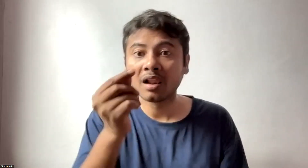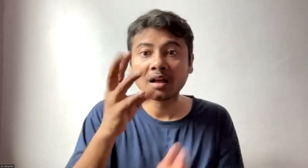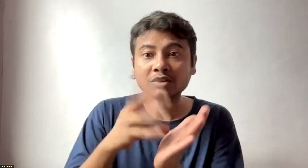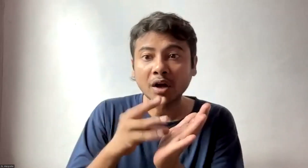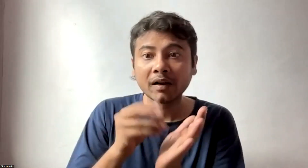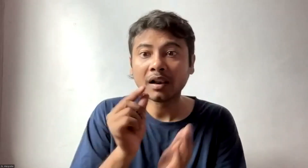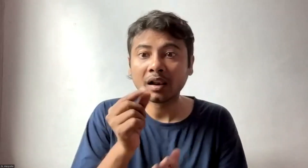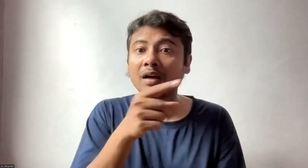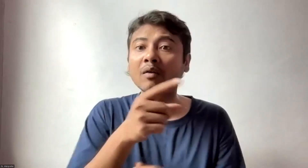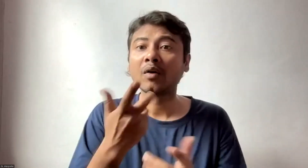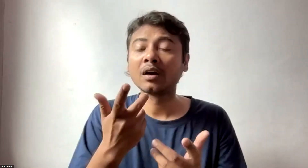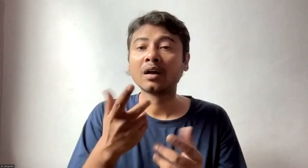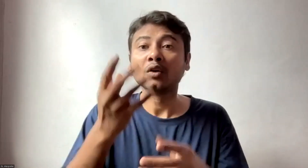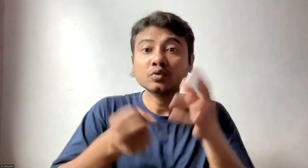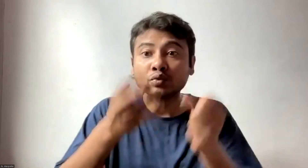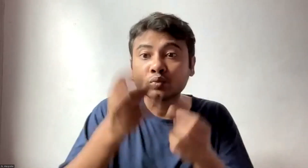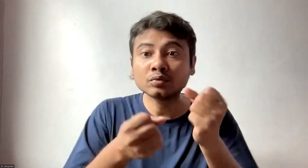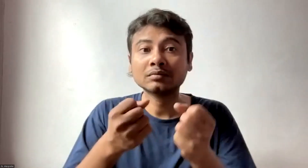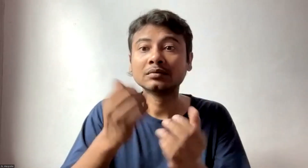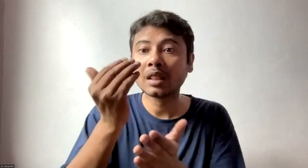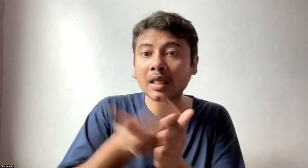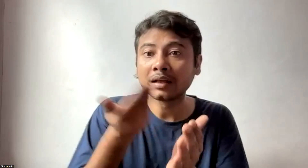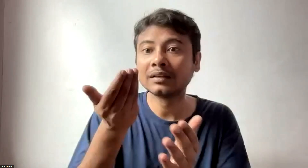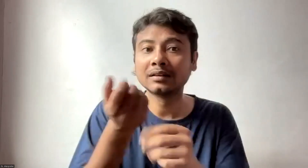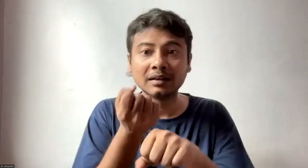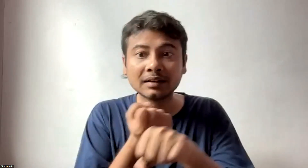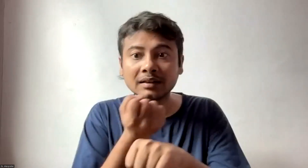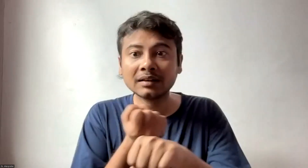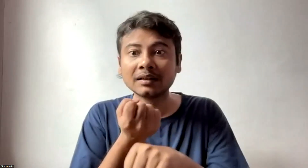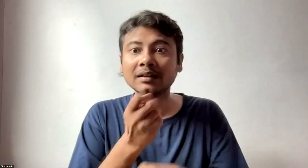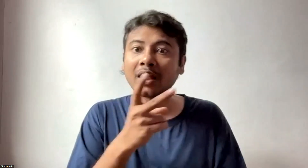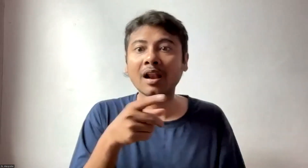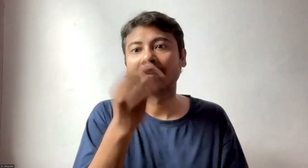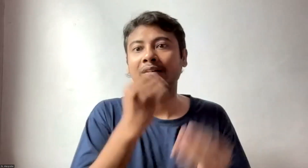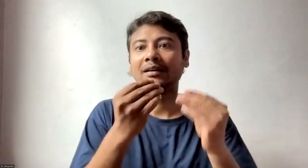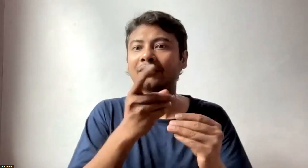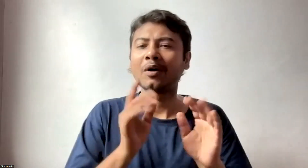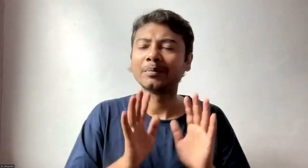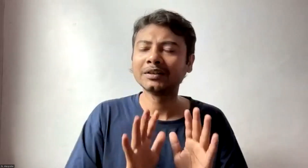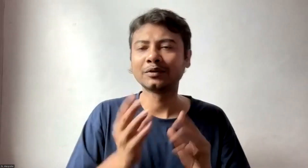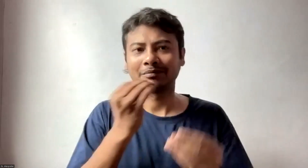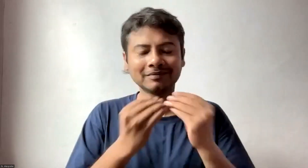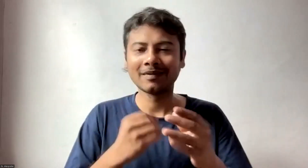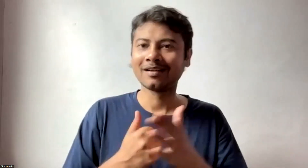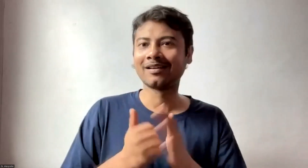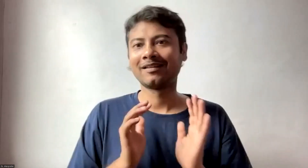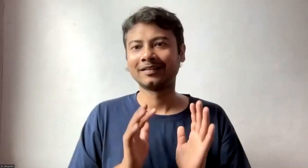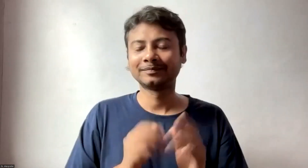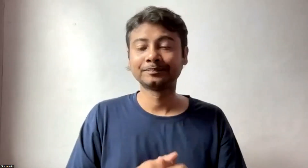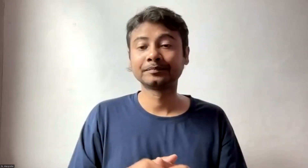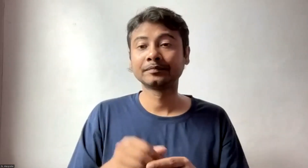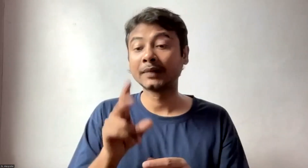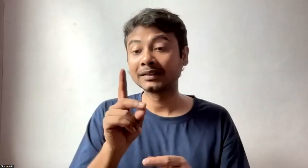products. Moving on to modern passion, second category of people like very hot and spicy and bitter